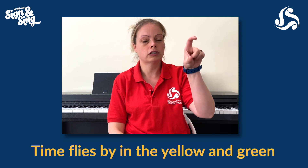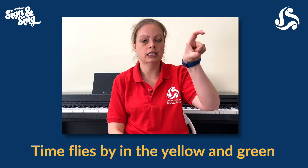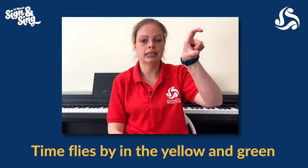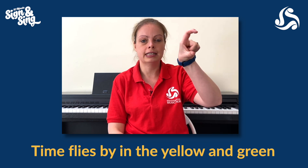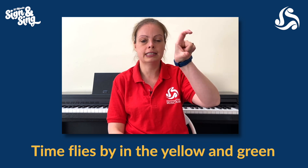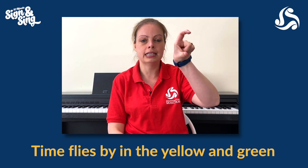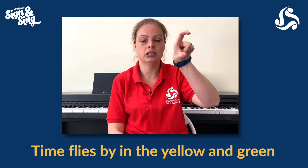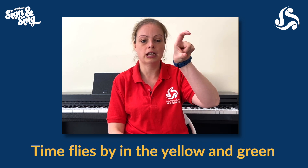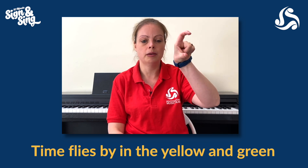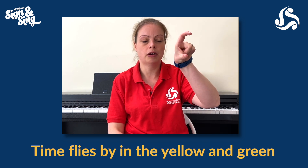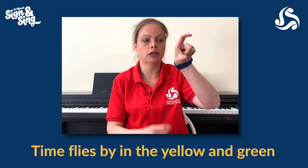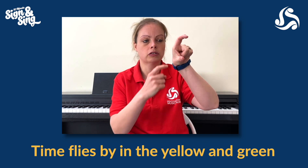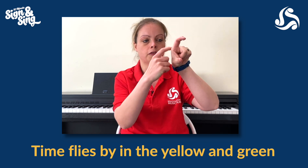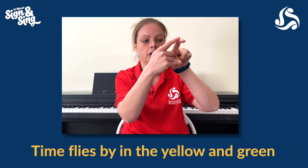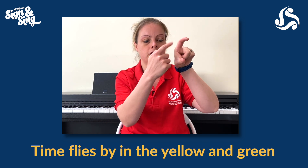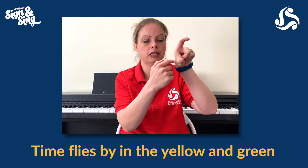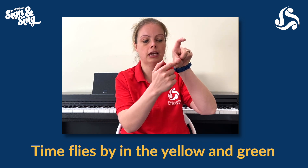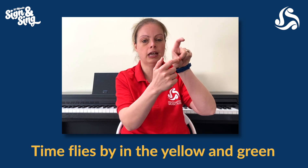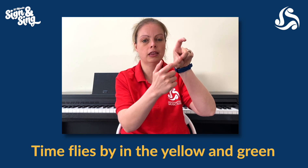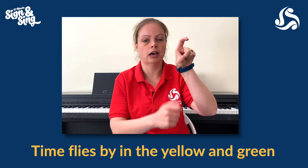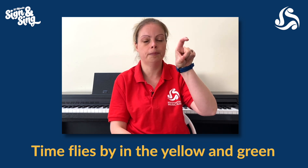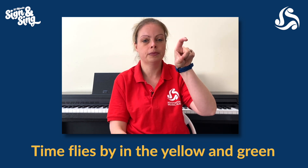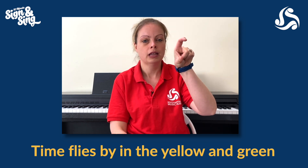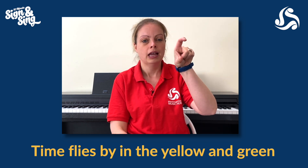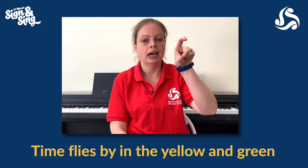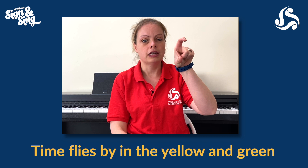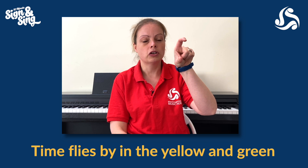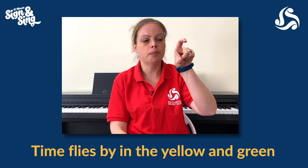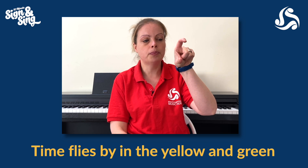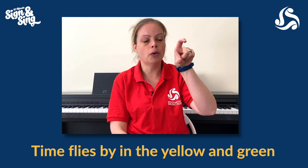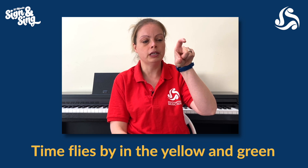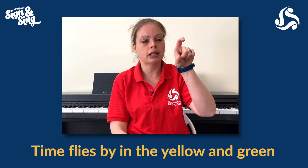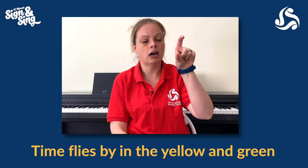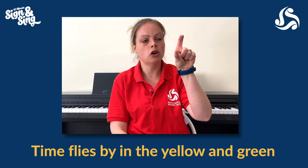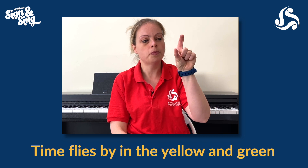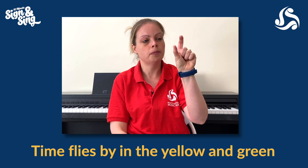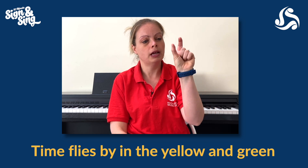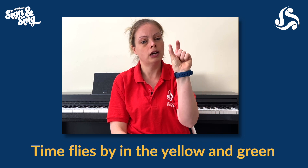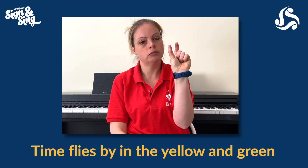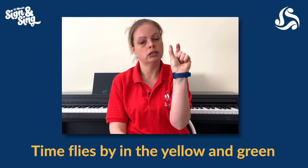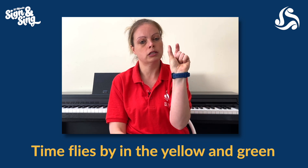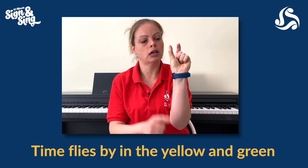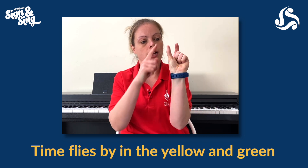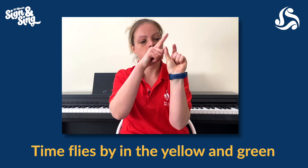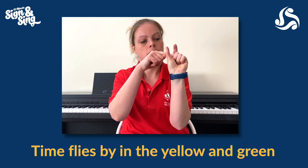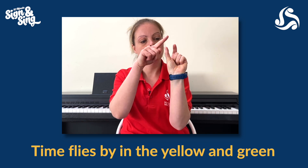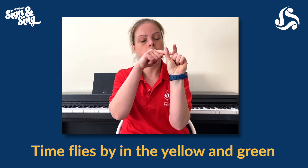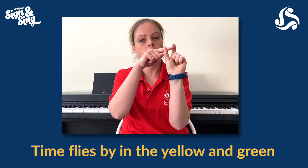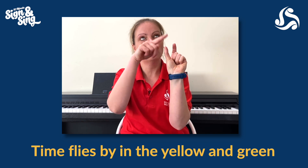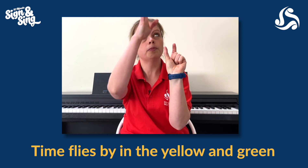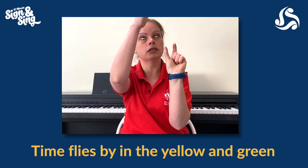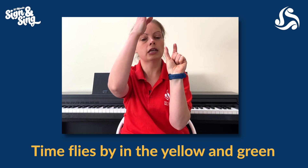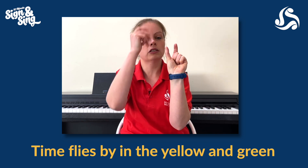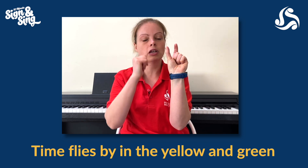you've got a C shape going on. So first finger and thumb. And then you're going to point that open bit up to the sky. So you've